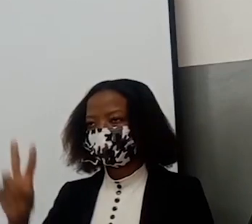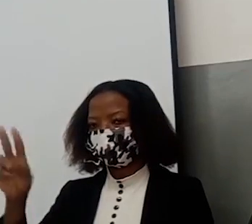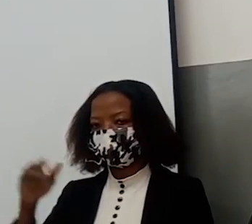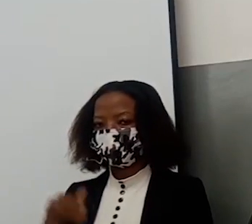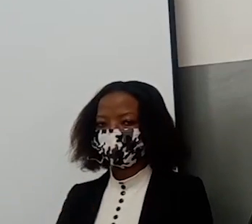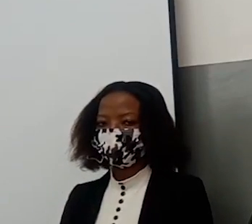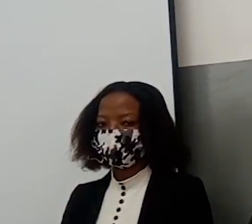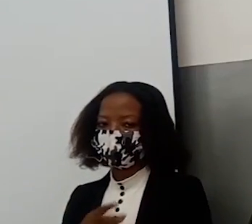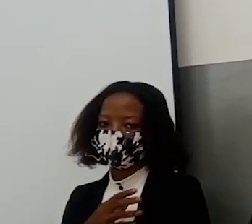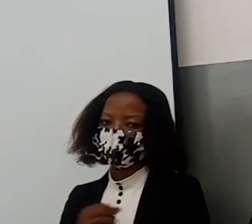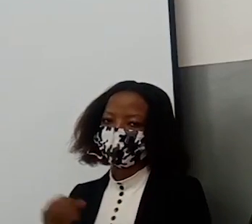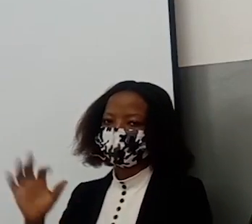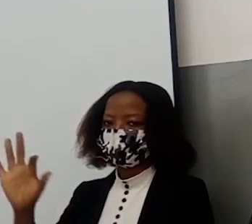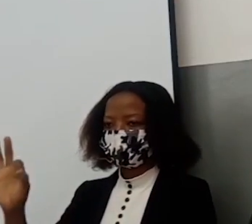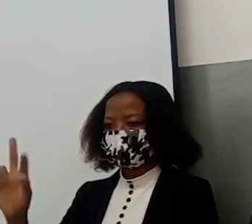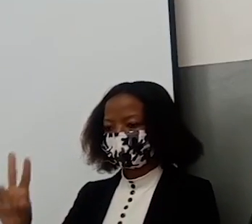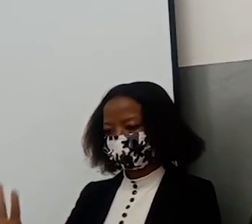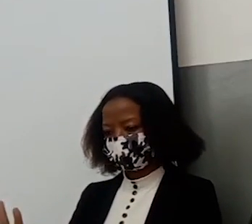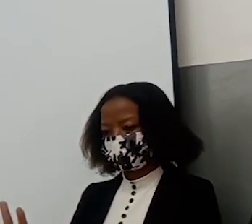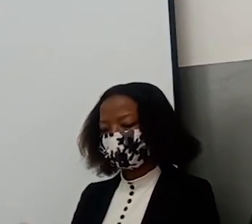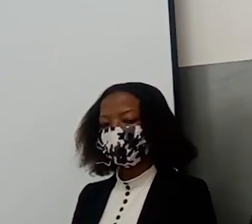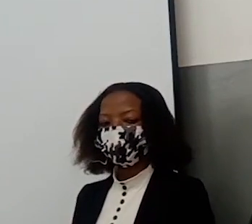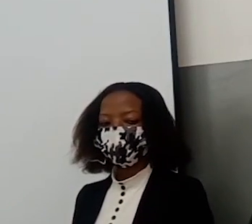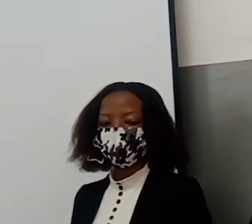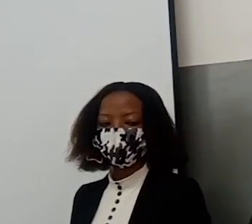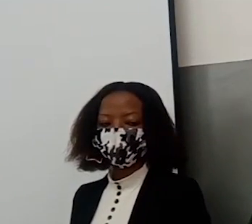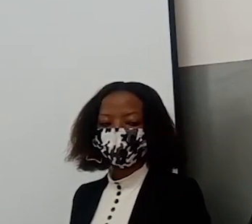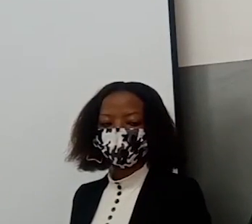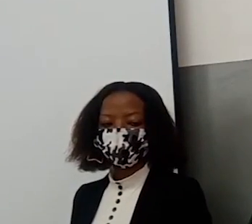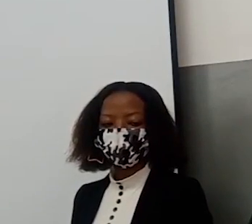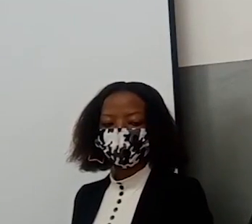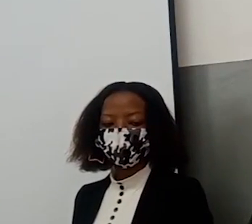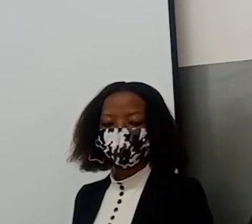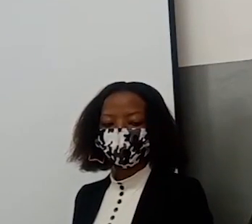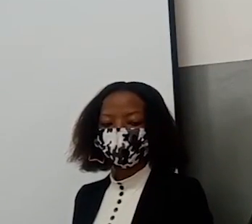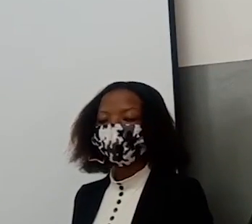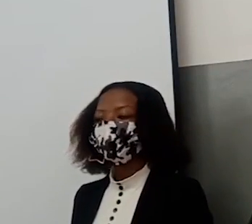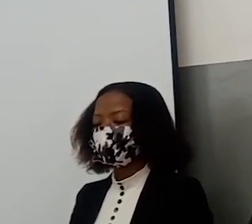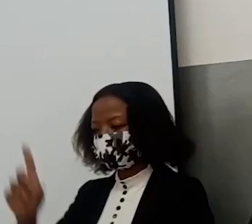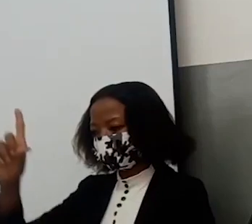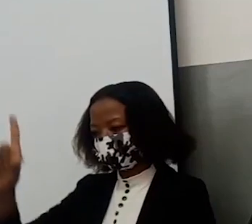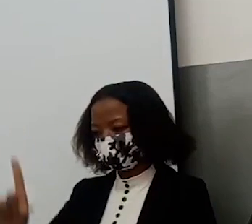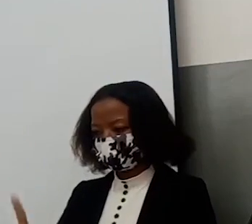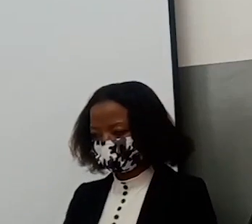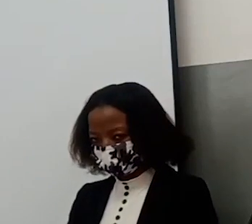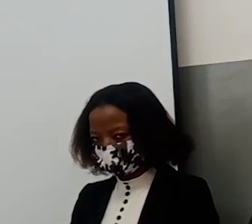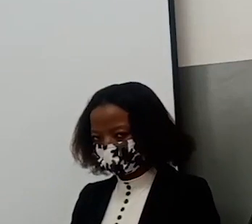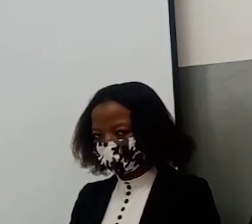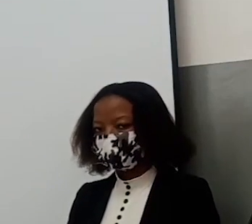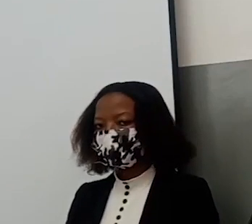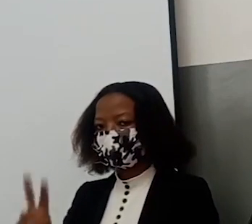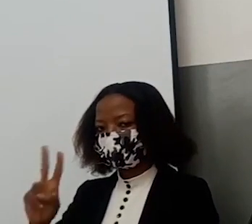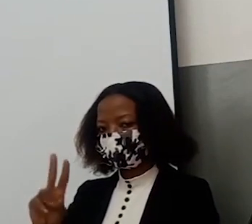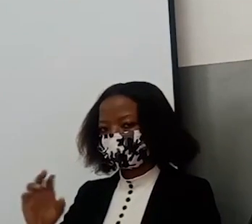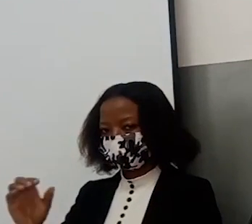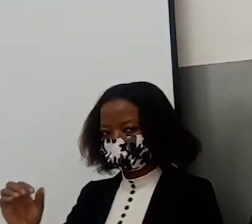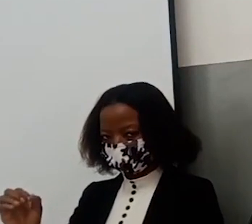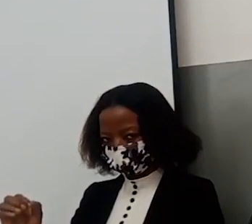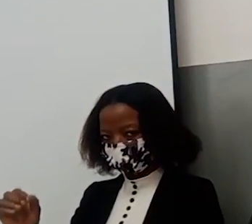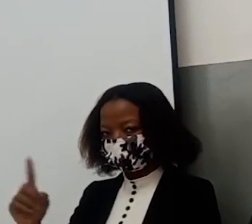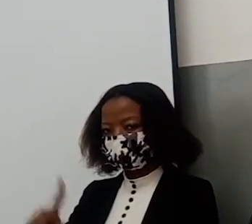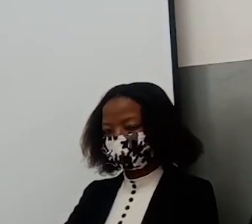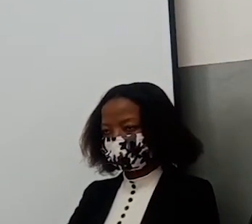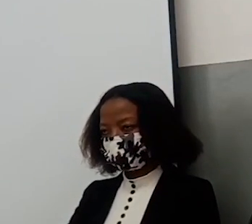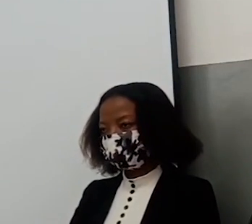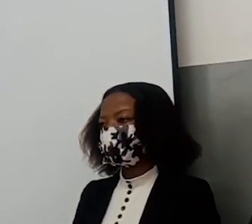292. So we have a decrease further decrease of 20%